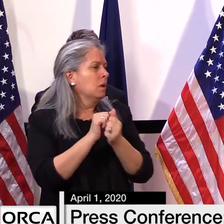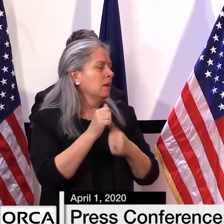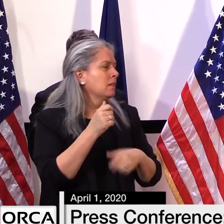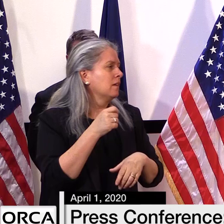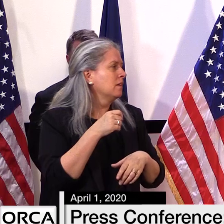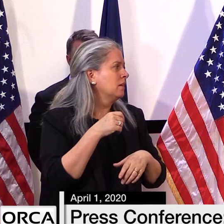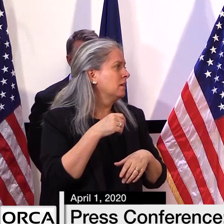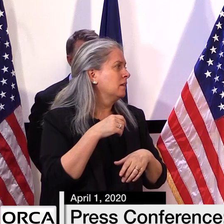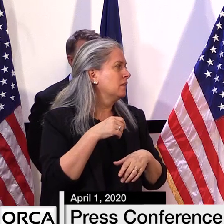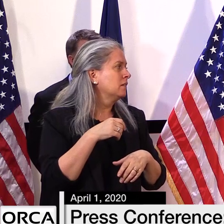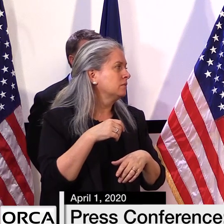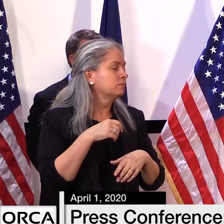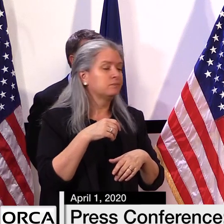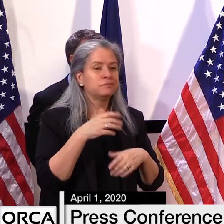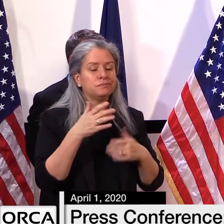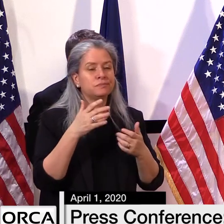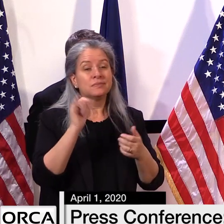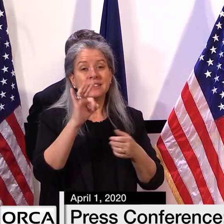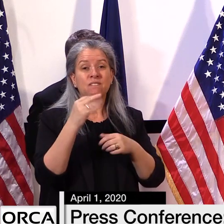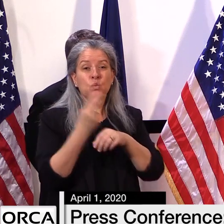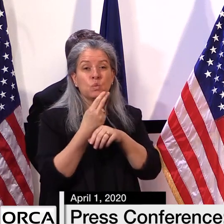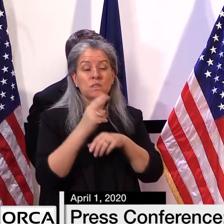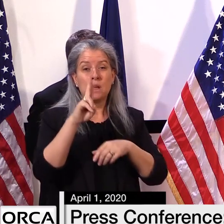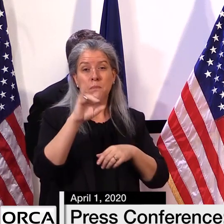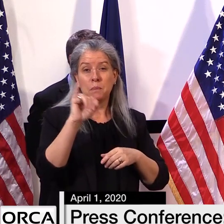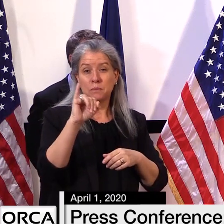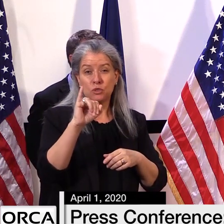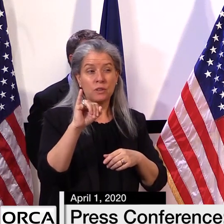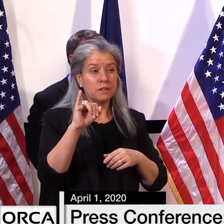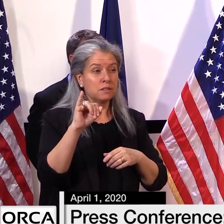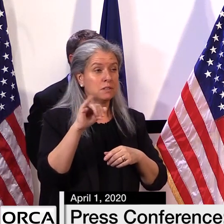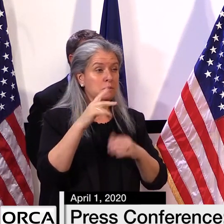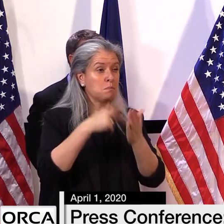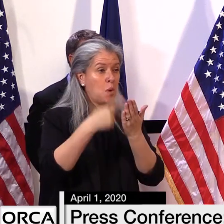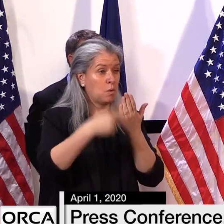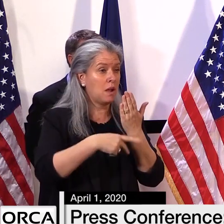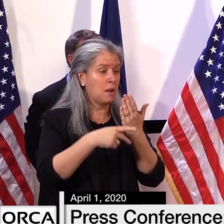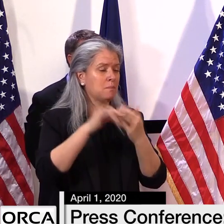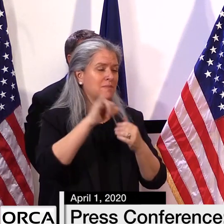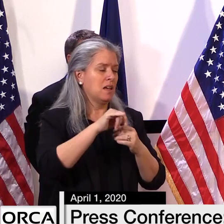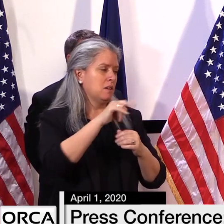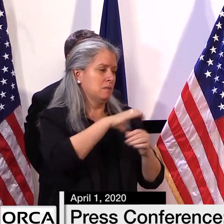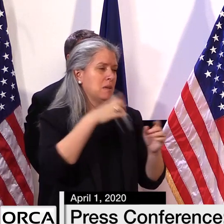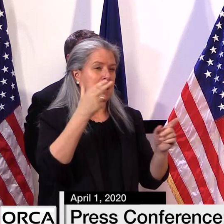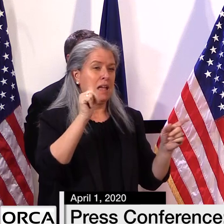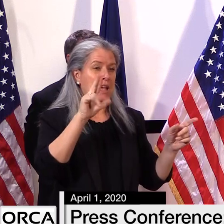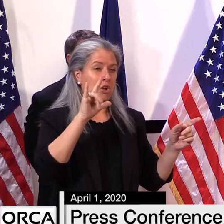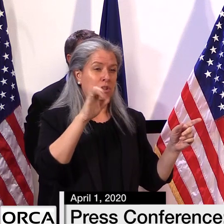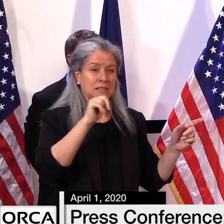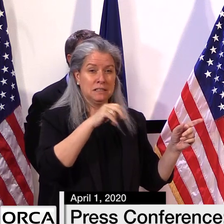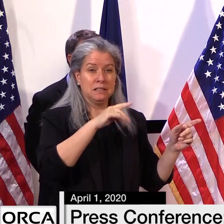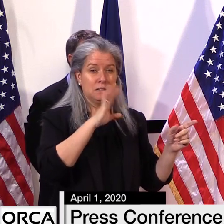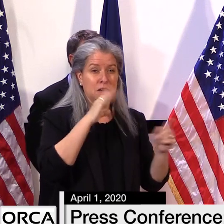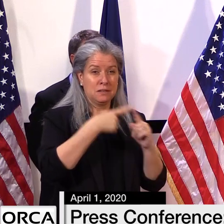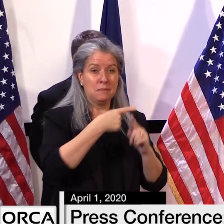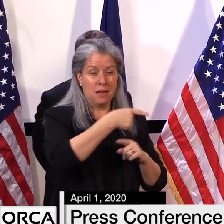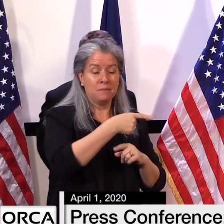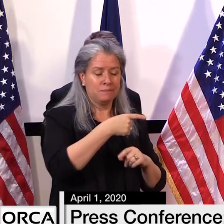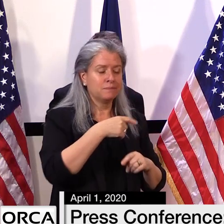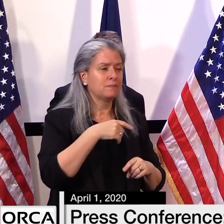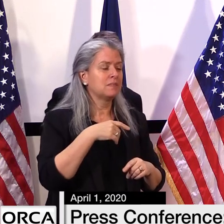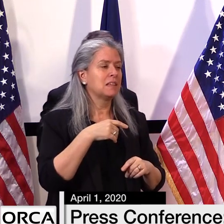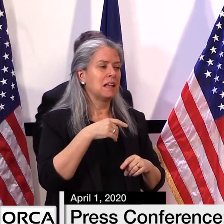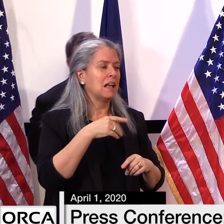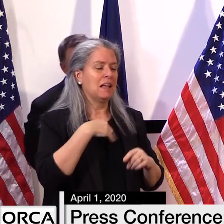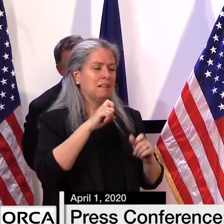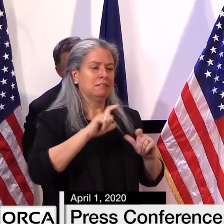seek relief through the unemployment insurance program that Commissioner Harrington was talking about lifting, that, again,